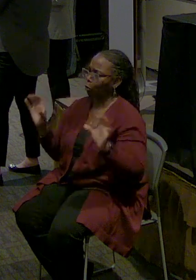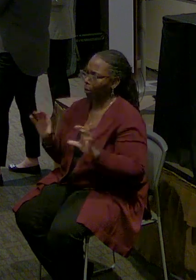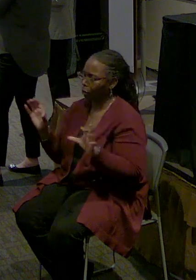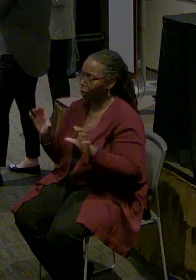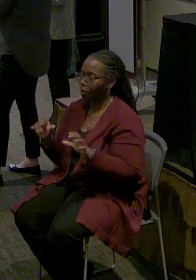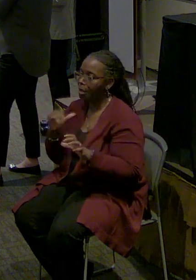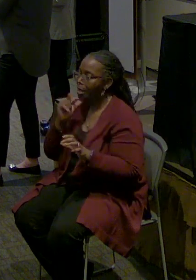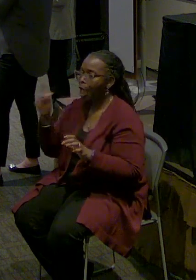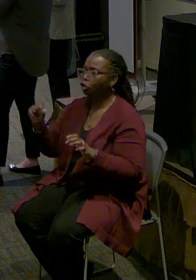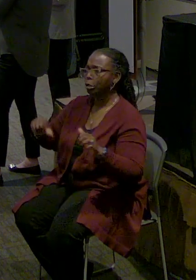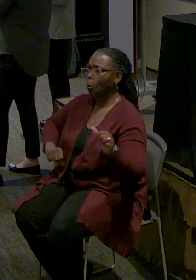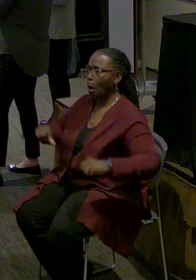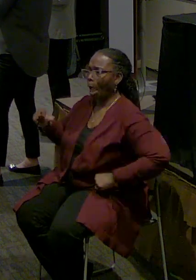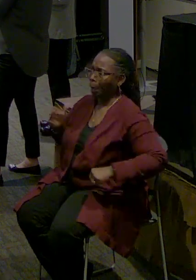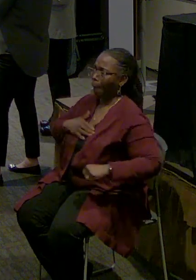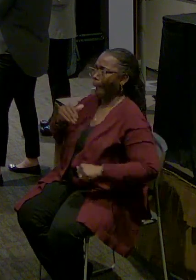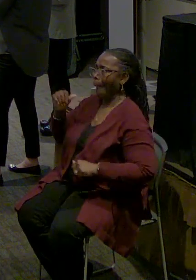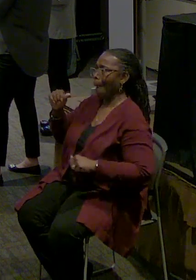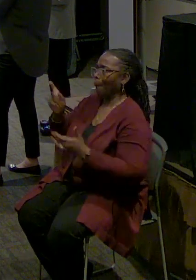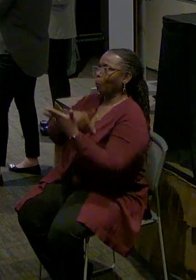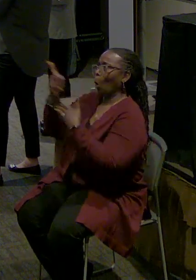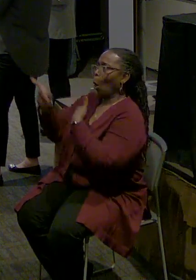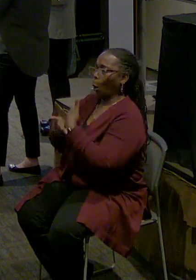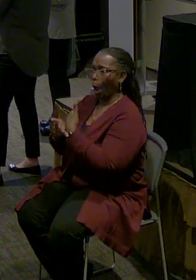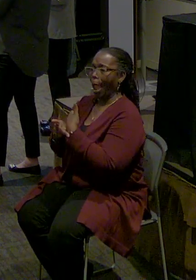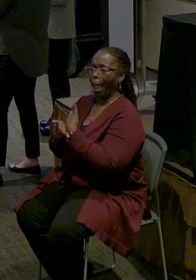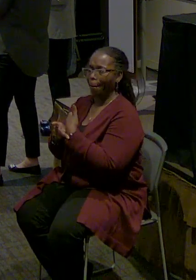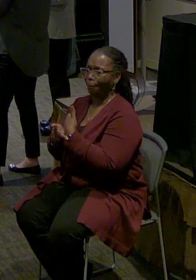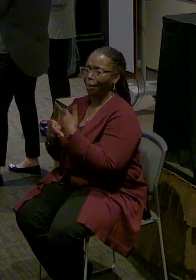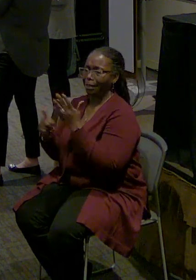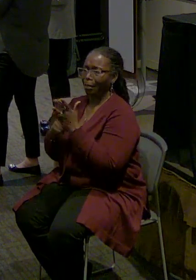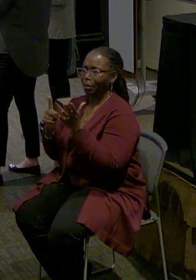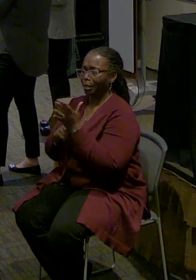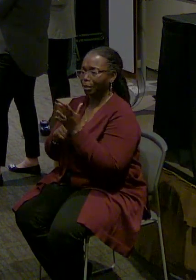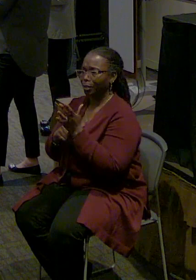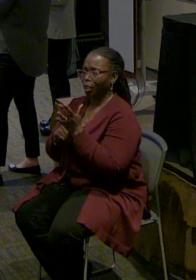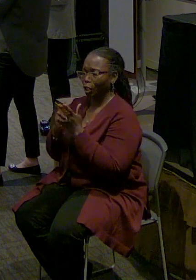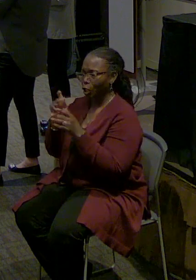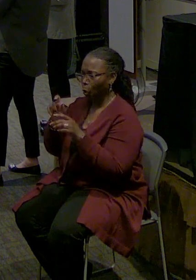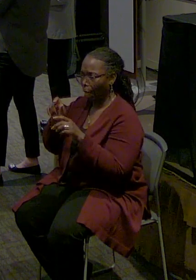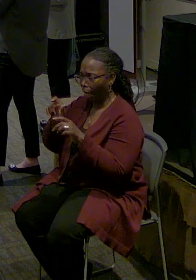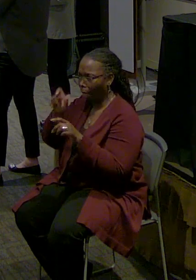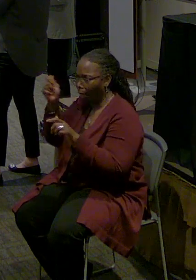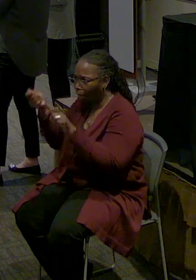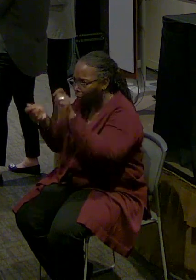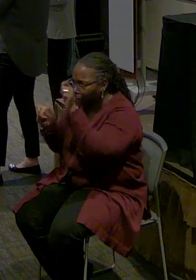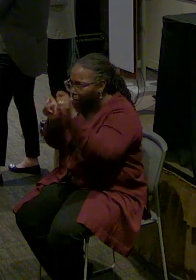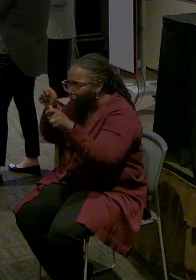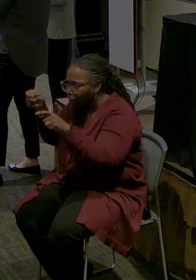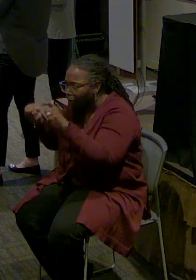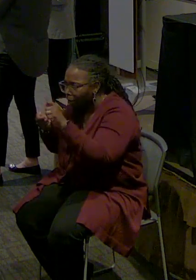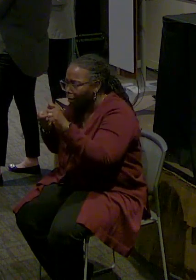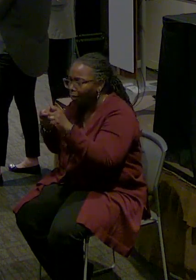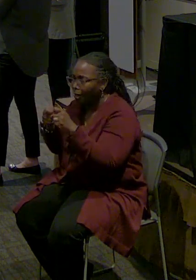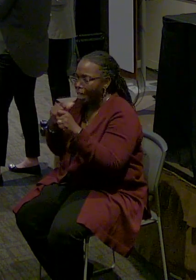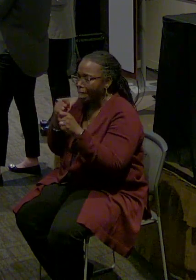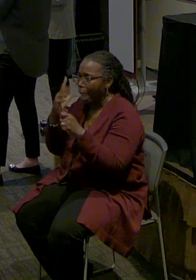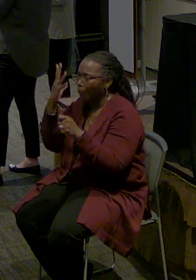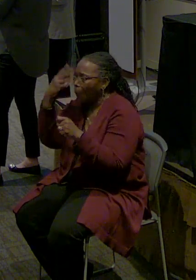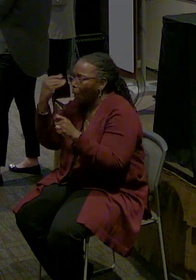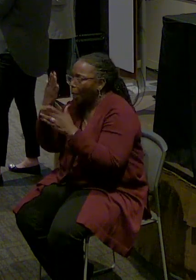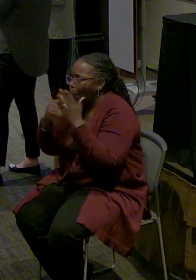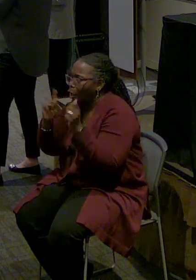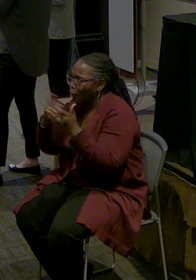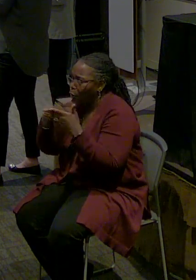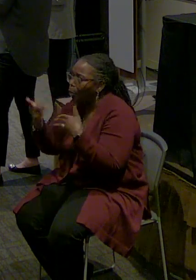Not just bragging on your programs. This is where sometimes you're peeling back the layers and looking at the not very pretty parts